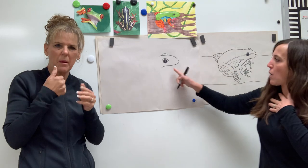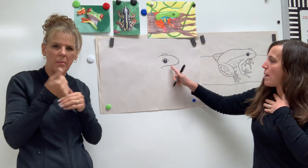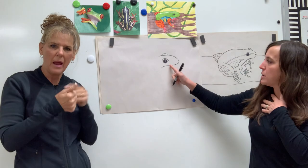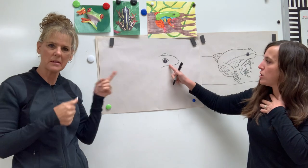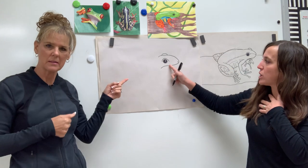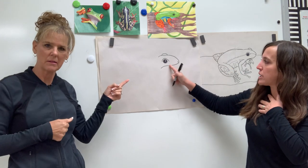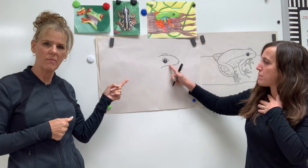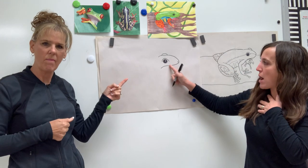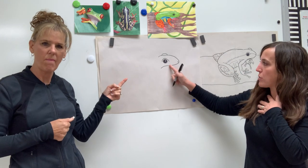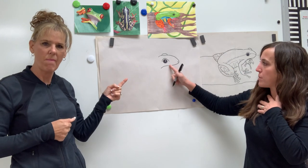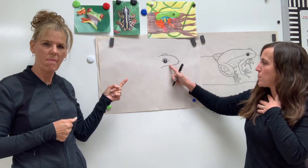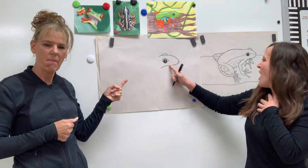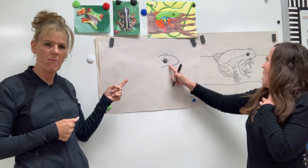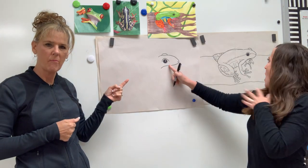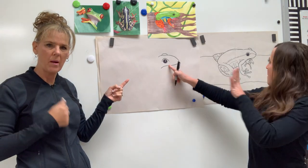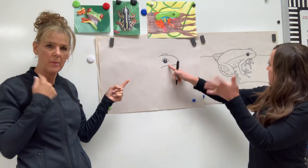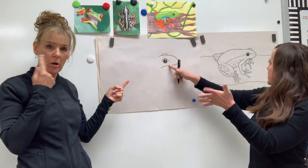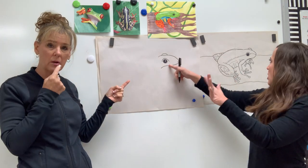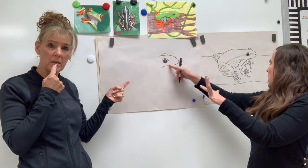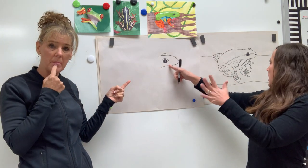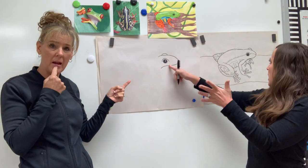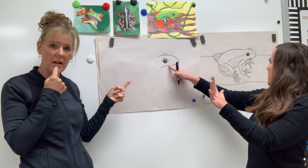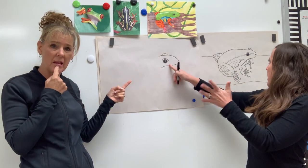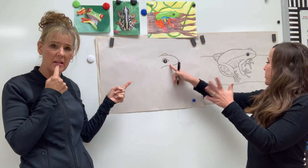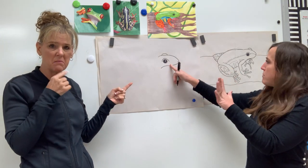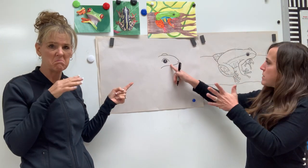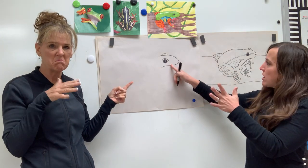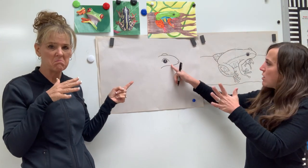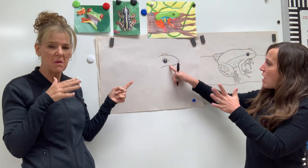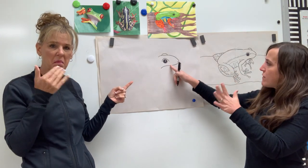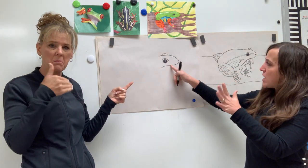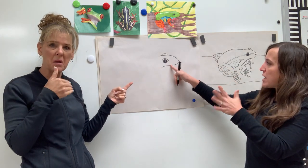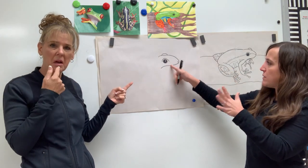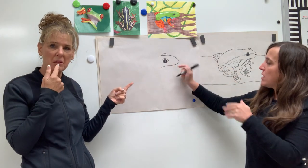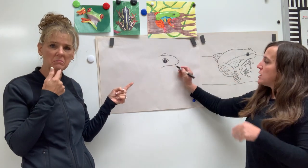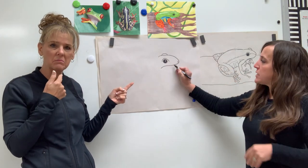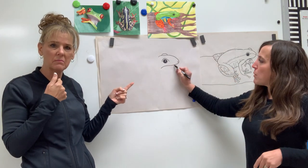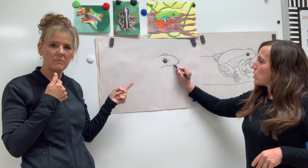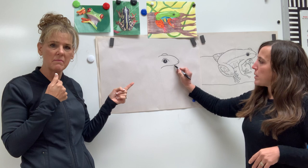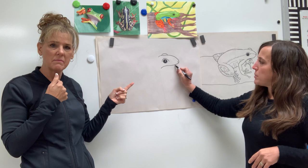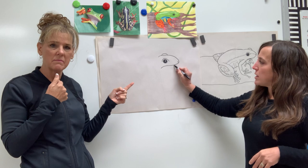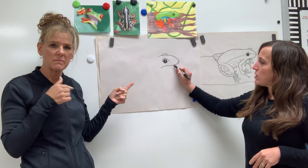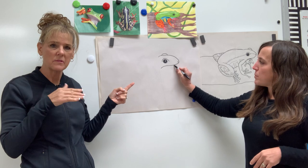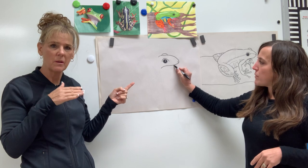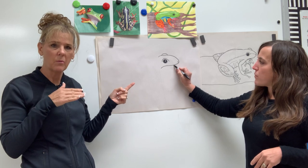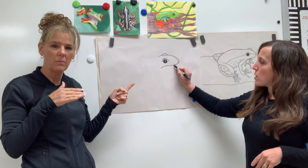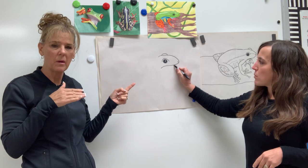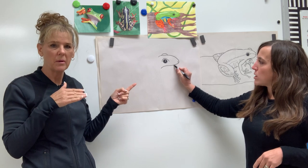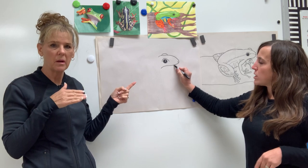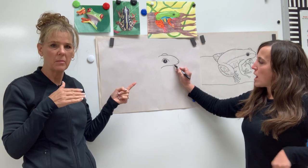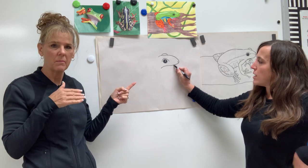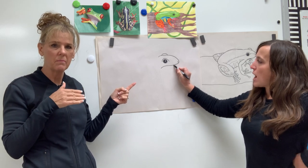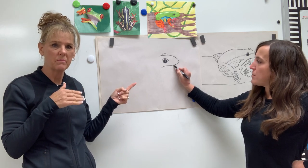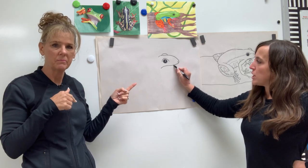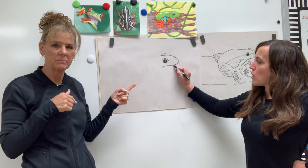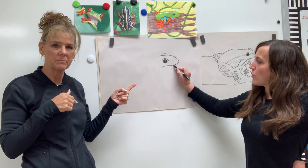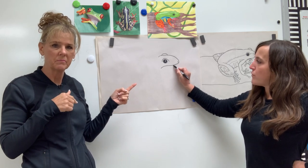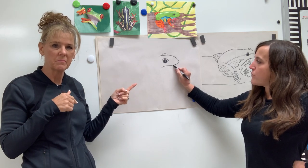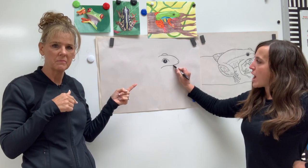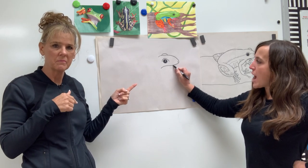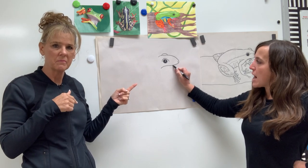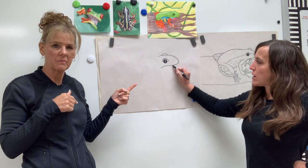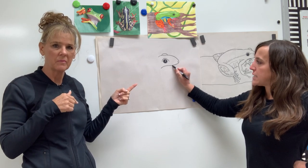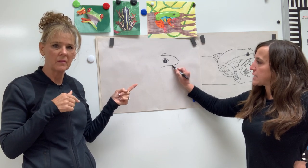past. So I'm gonna look at the mouth. I'm gonna start about the middle of it, somewhere maybe a little bit forward. I'm gonna